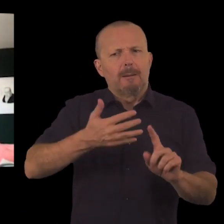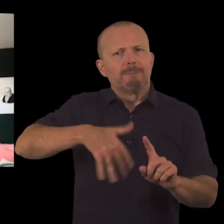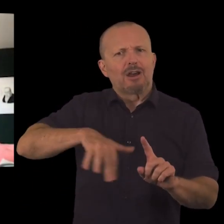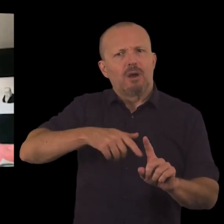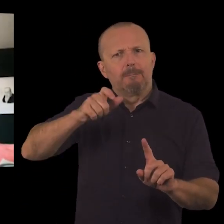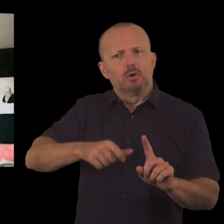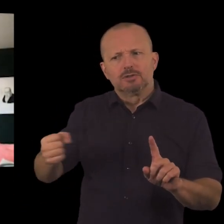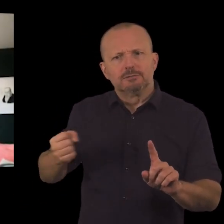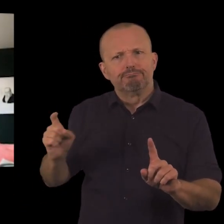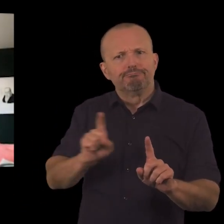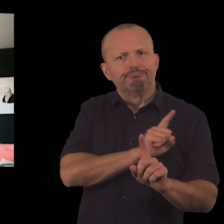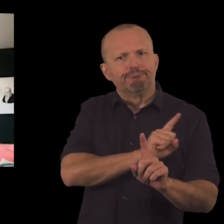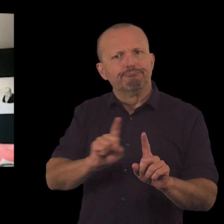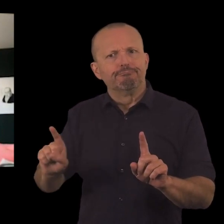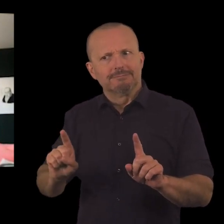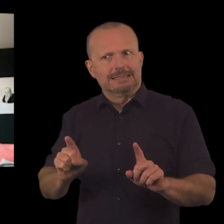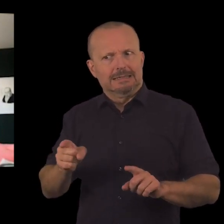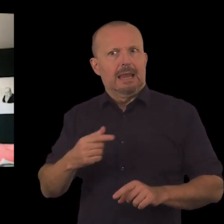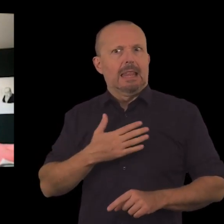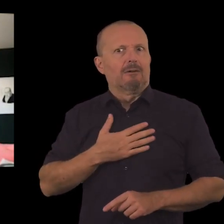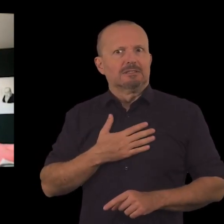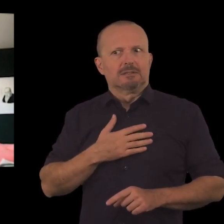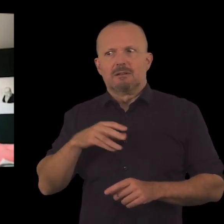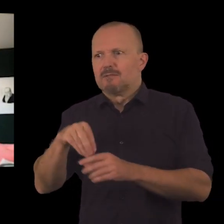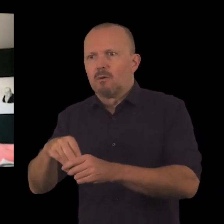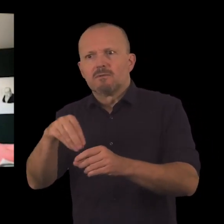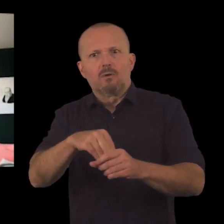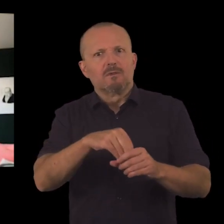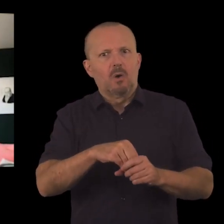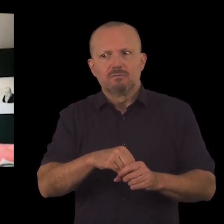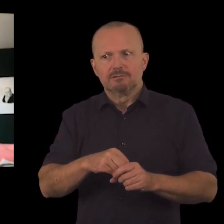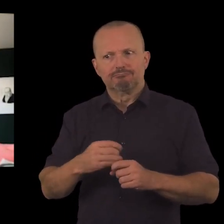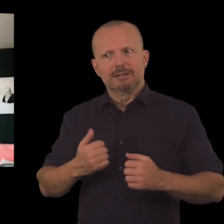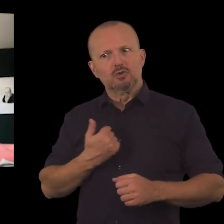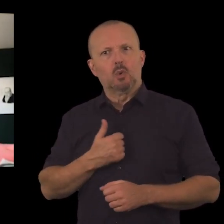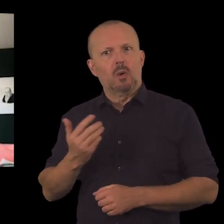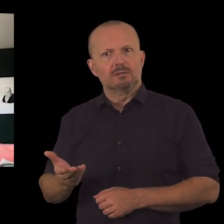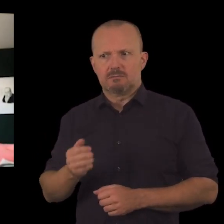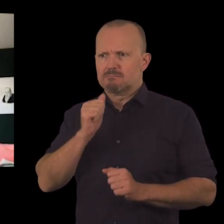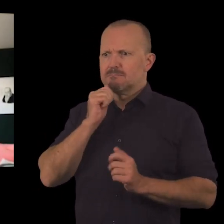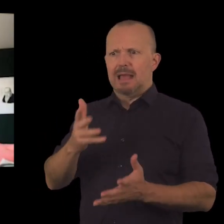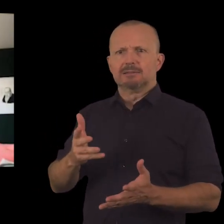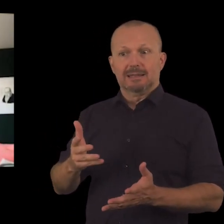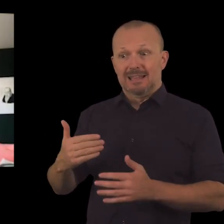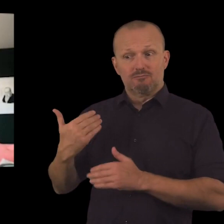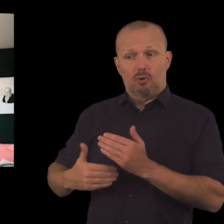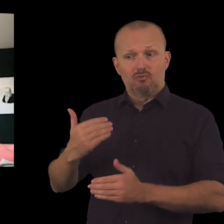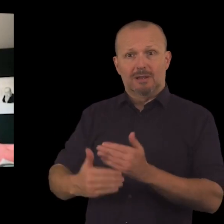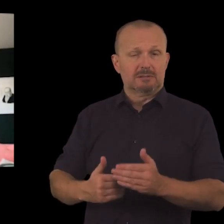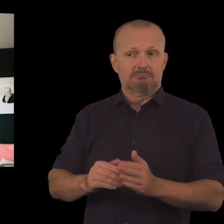shows. He loves acting, he wants to keep doing it, and I'm so amazed at the progress that